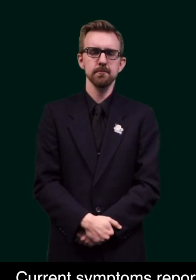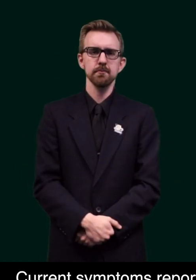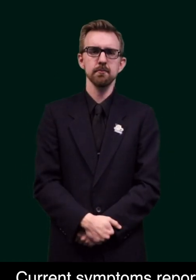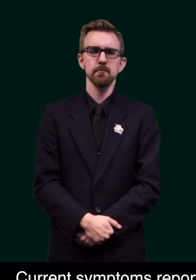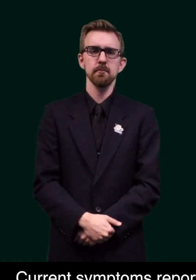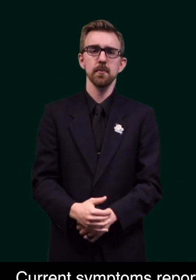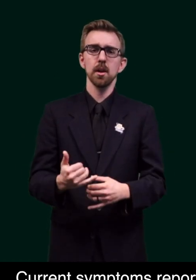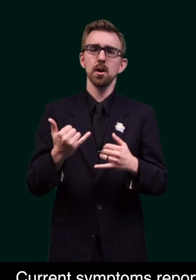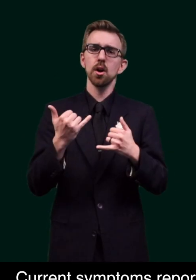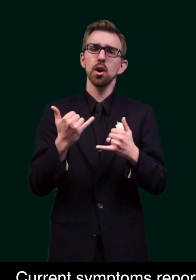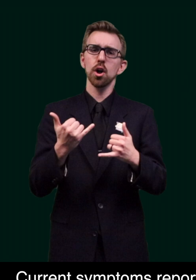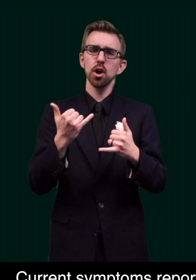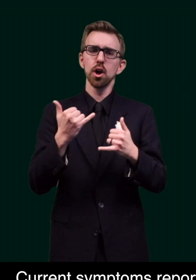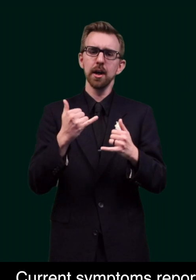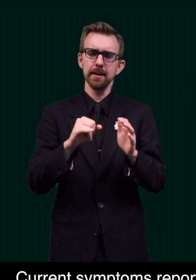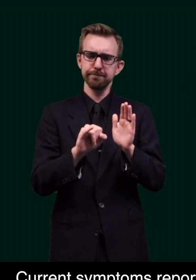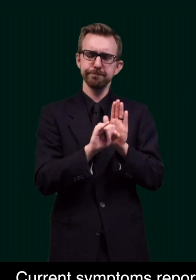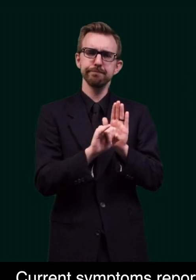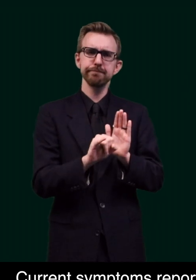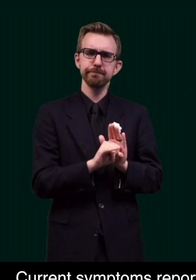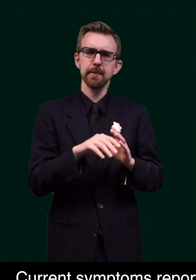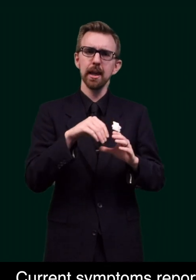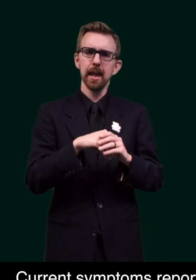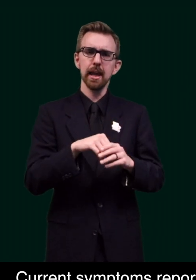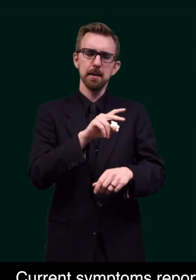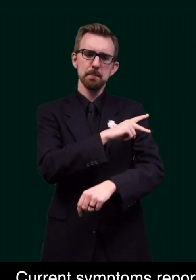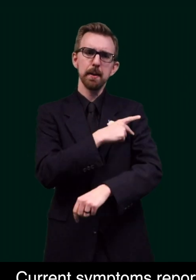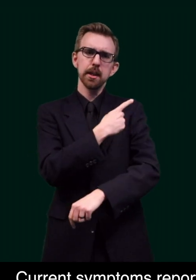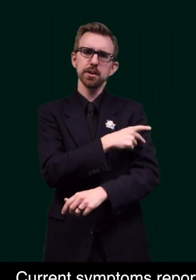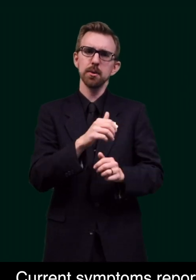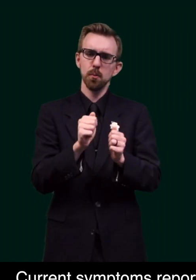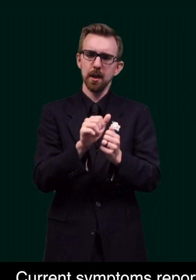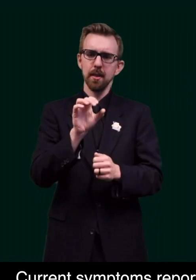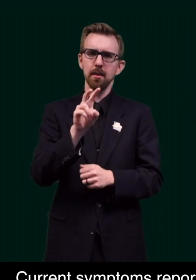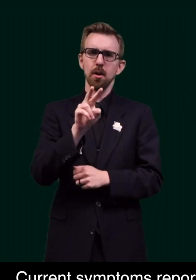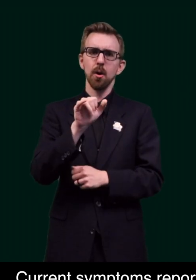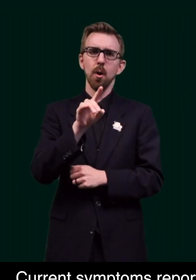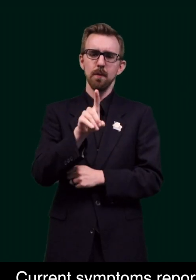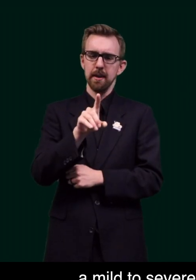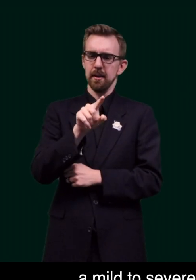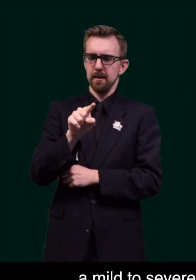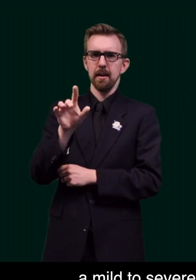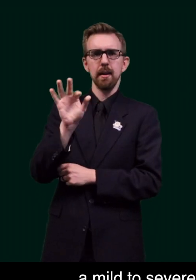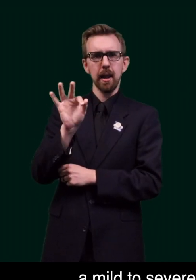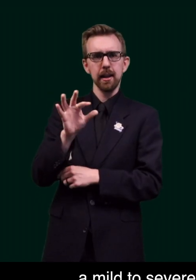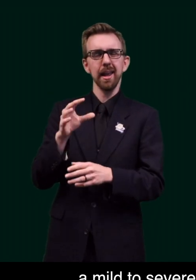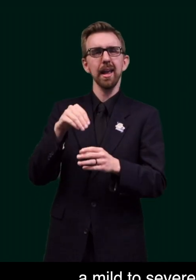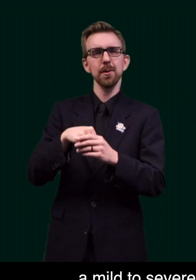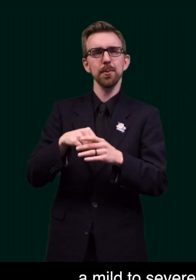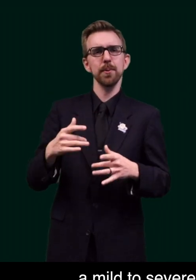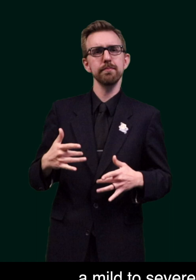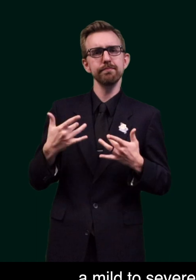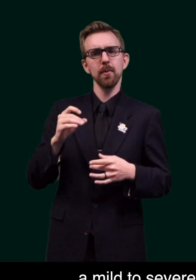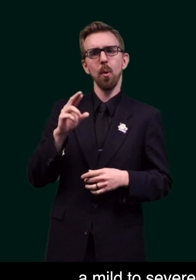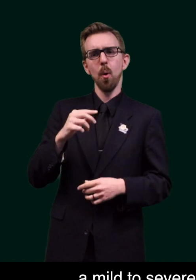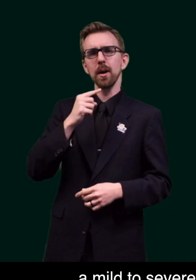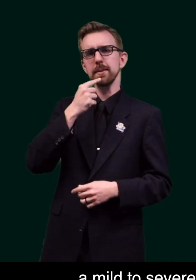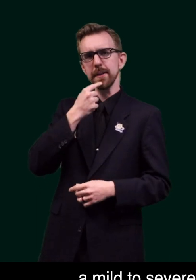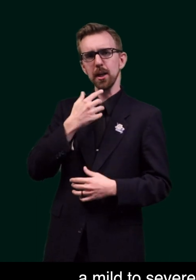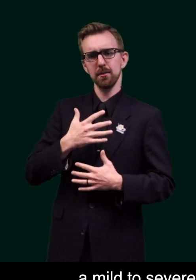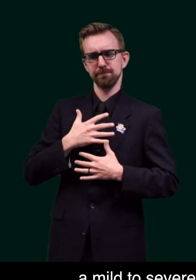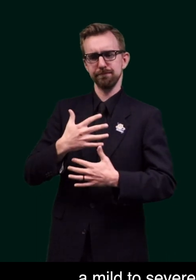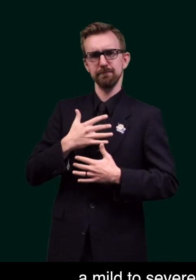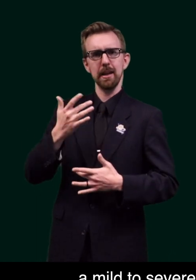Current symptoms reported in patients with COVID-19 include a mild to severe respiratory